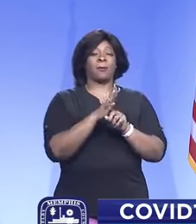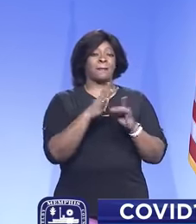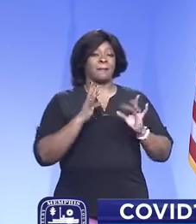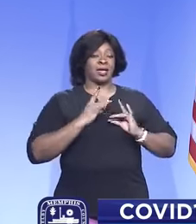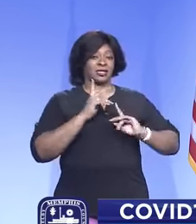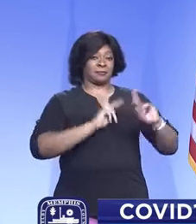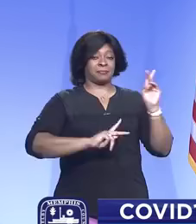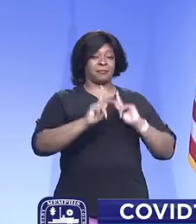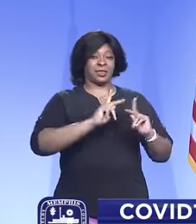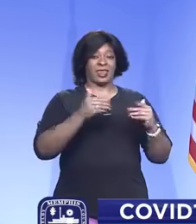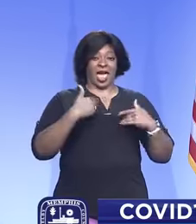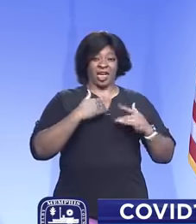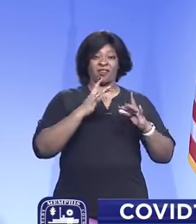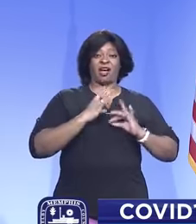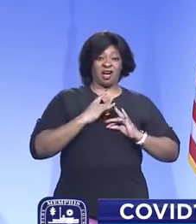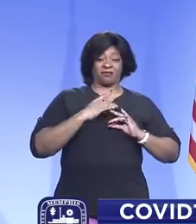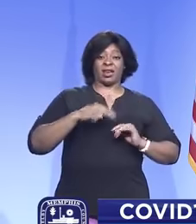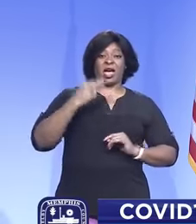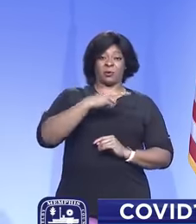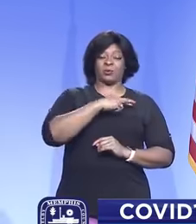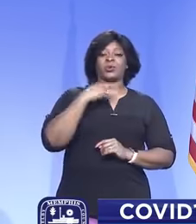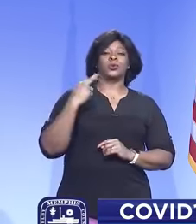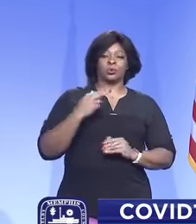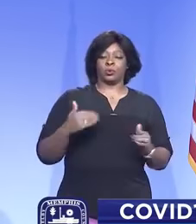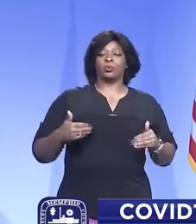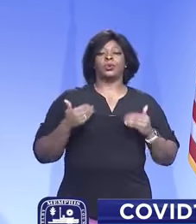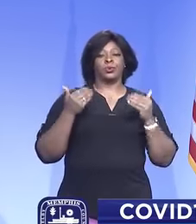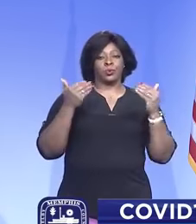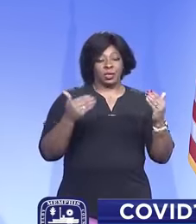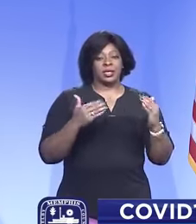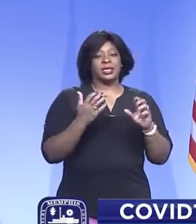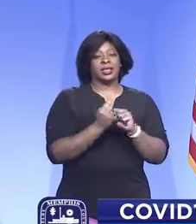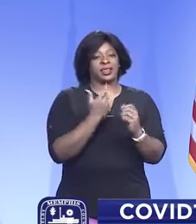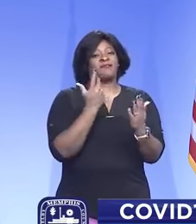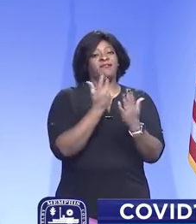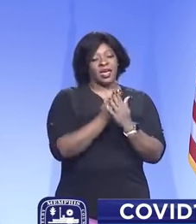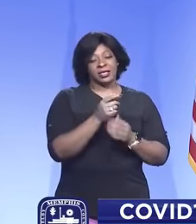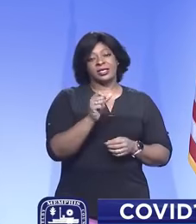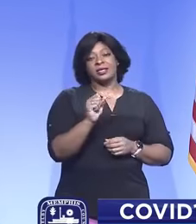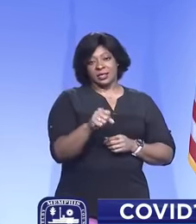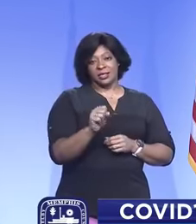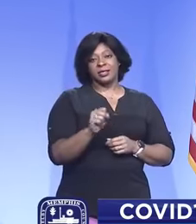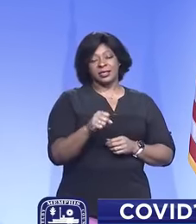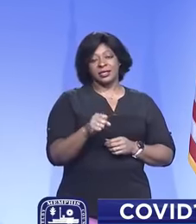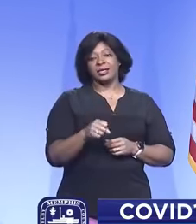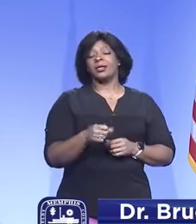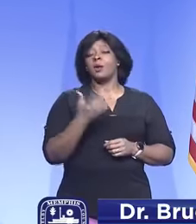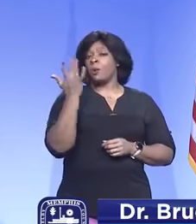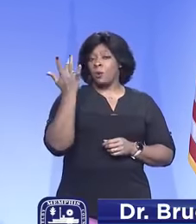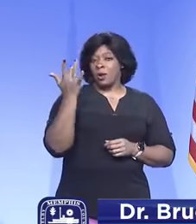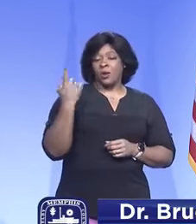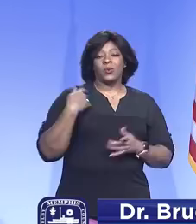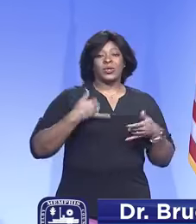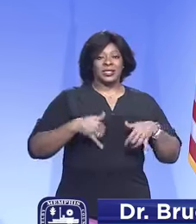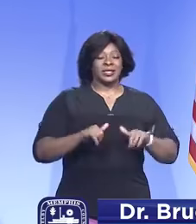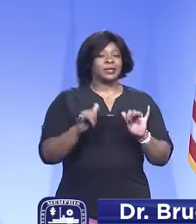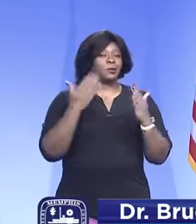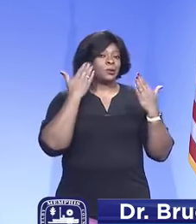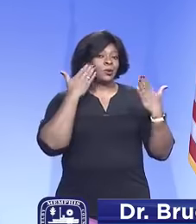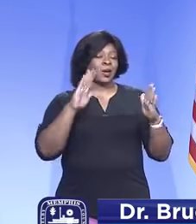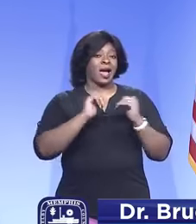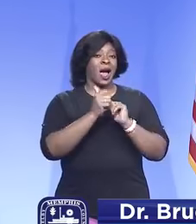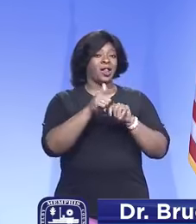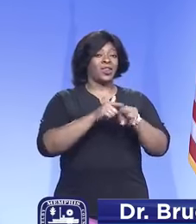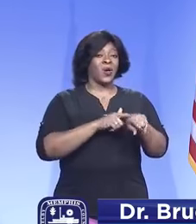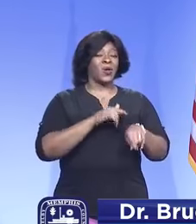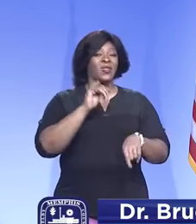positive people and at high risk, we would encourage them to get the vaccine primarily because we still don't know how